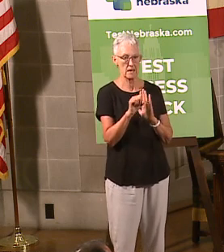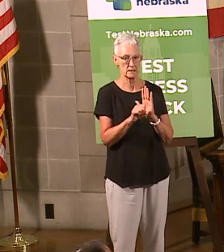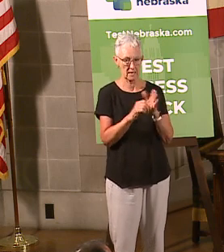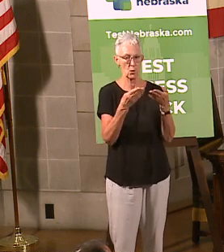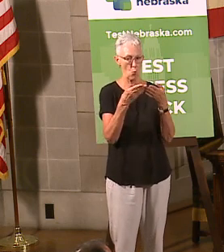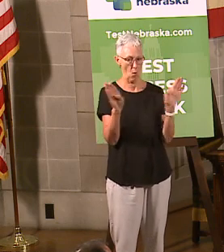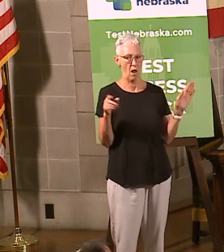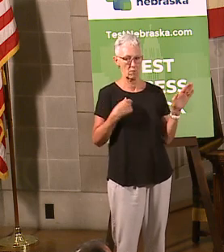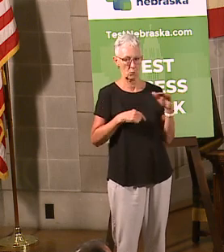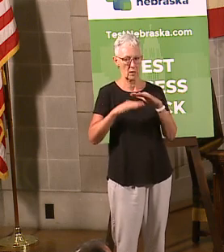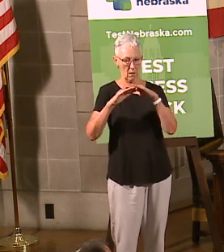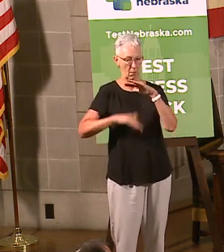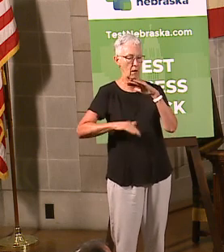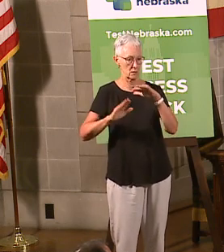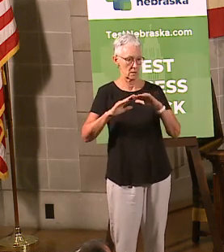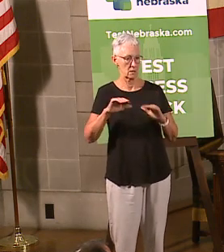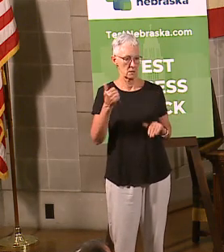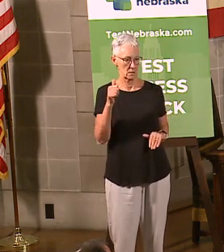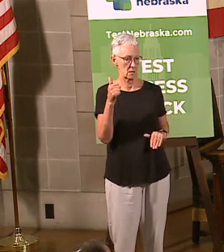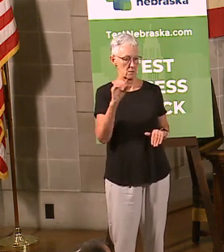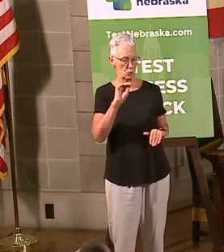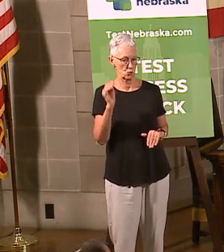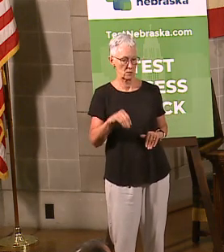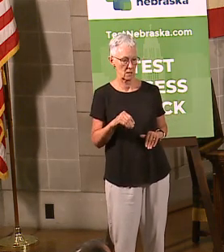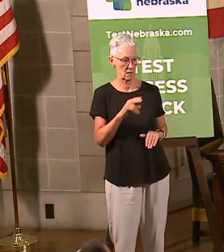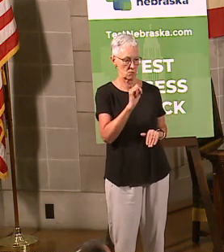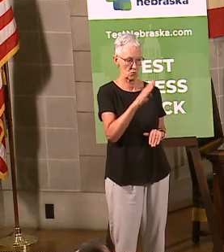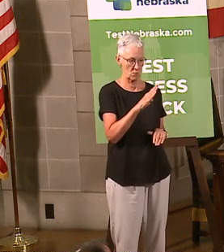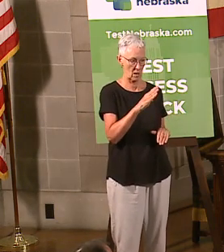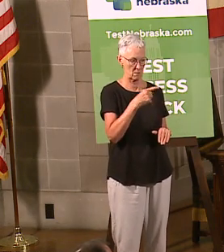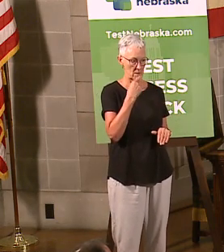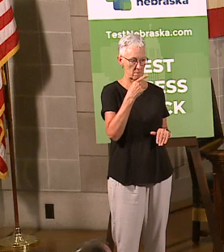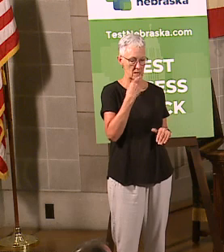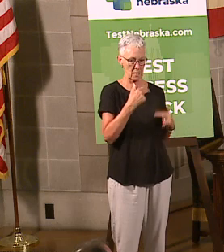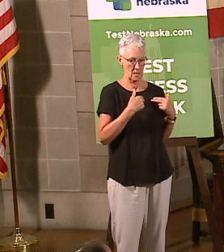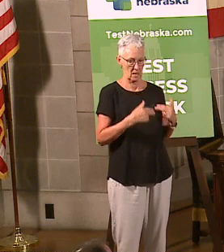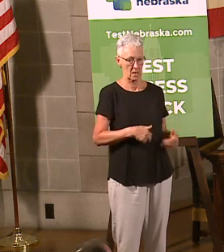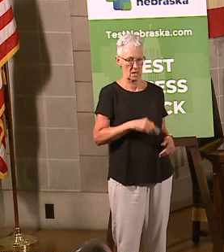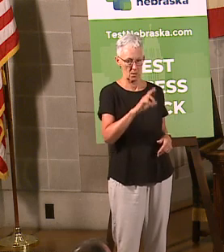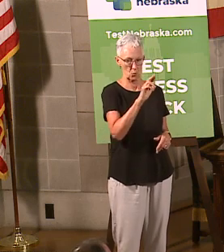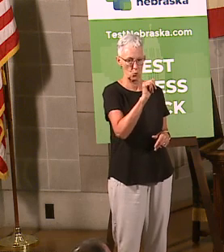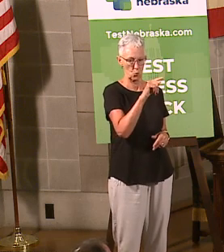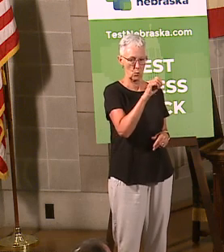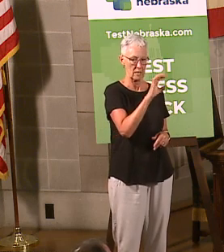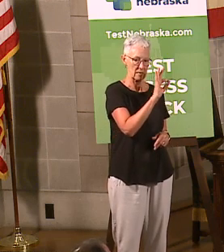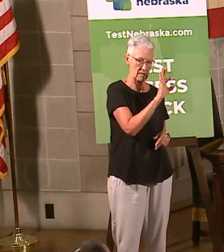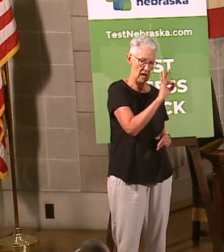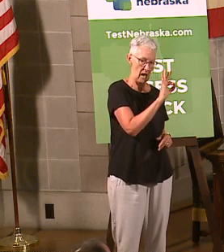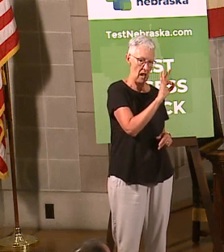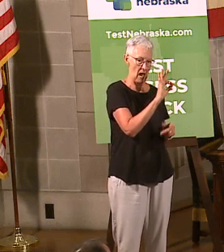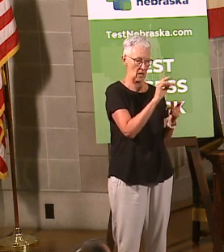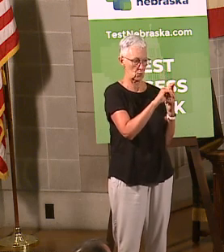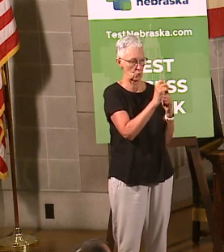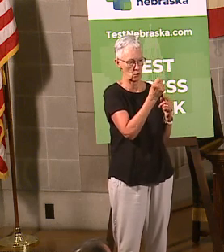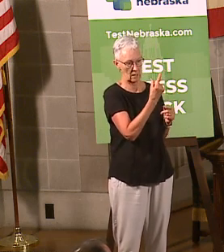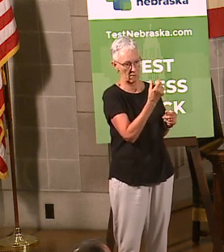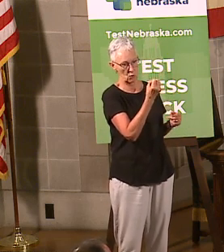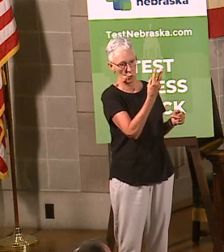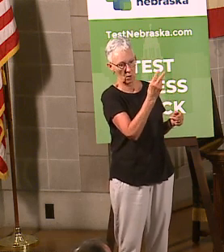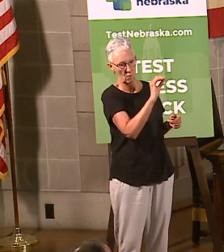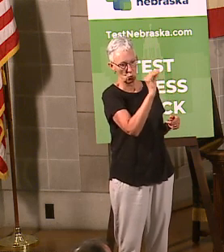10% for the last couple of weeks. Nebraska Public Health Lab is closer to 9% public testing. Yeah. 11, 12%.